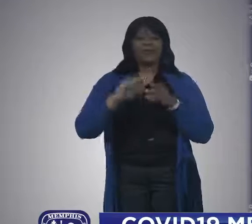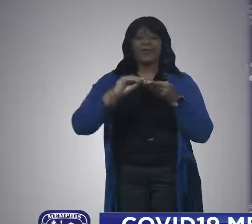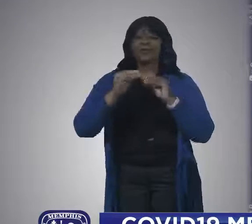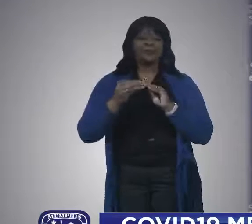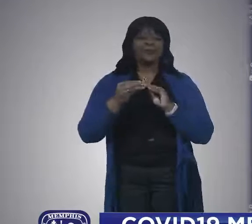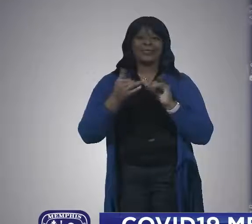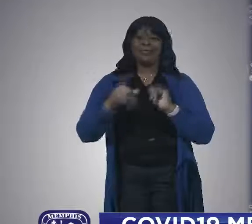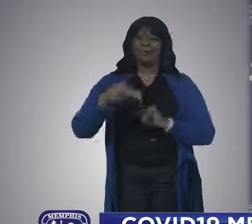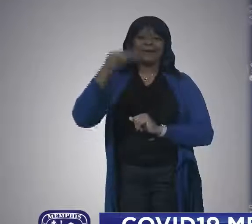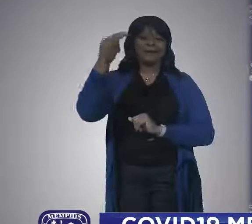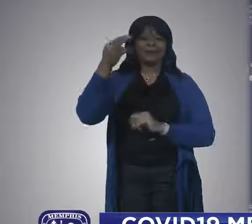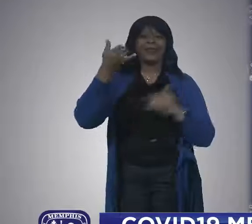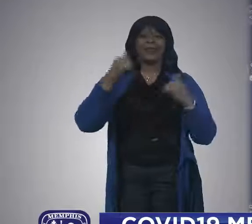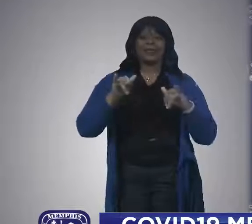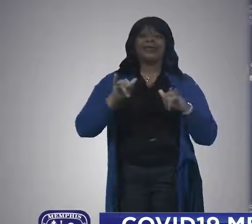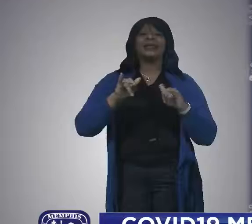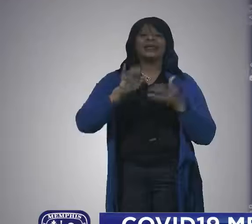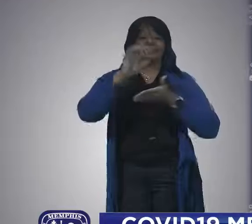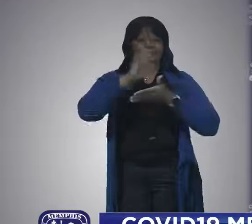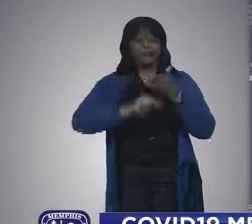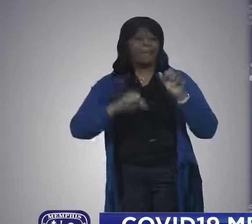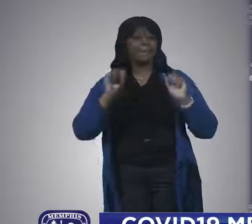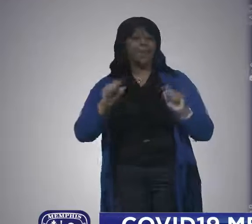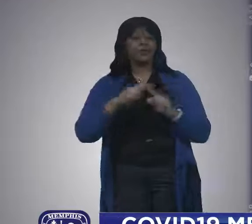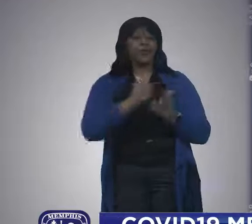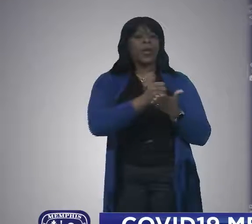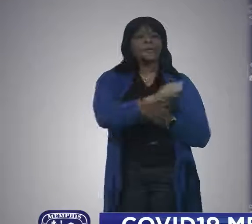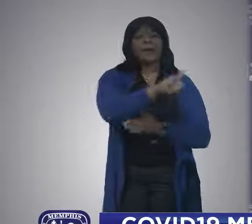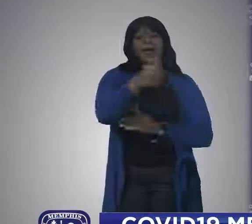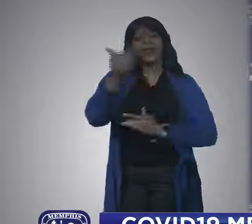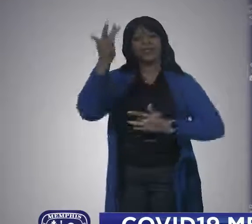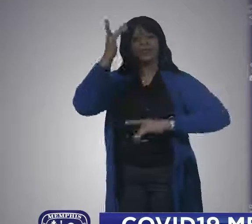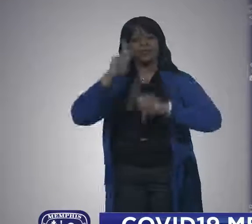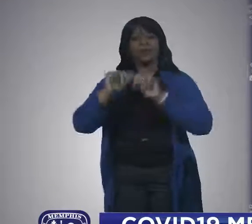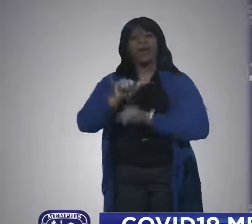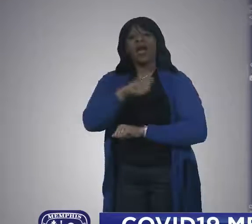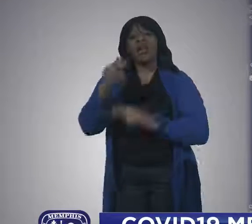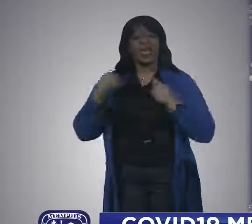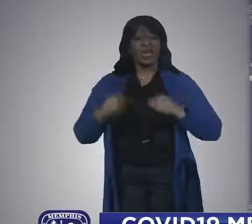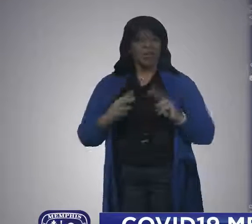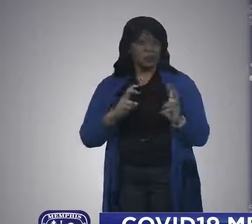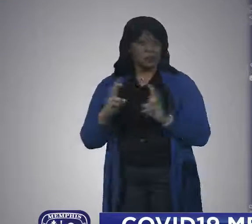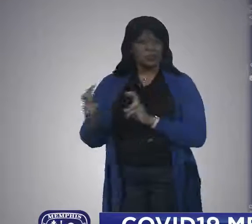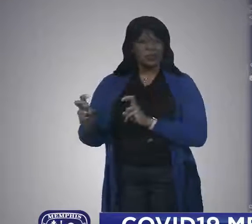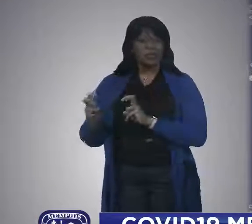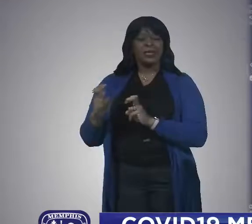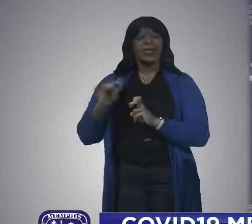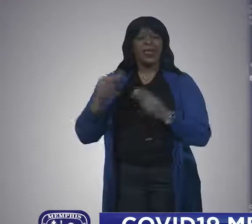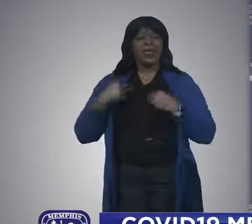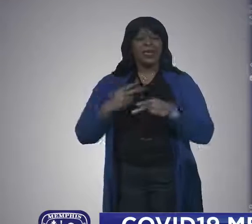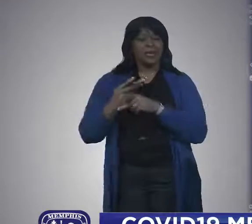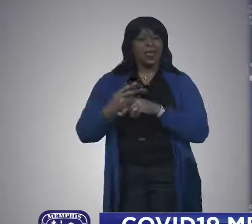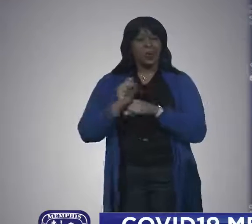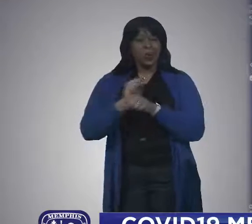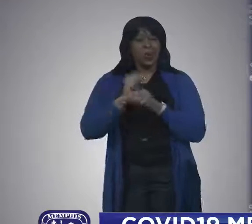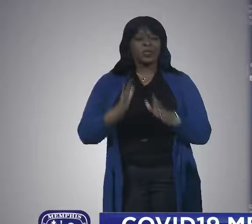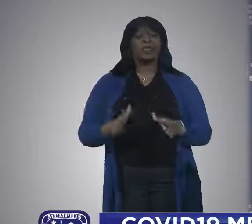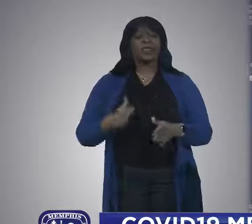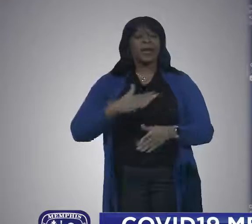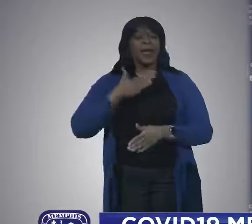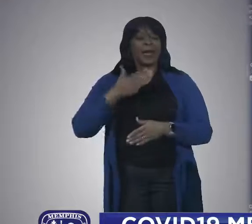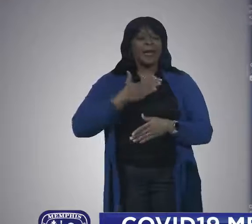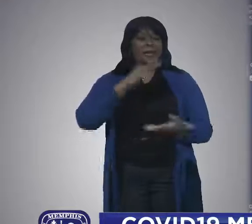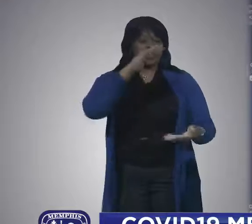number is way too high. It's still taking away capacity to treat other very sick people with other conditions, and our healthcare workers are very glad